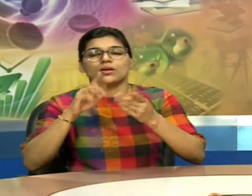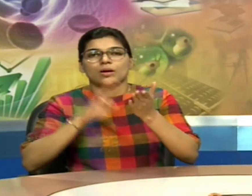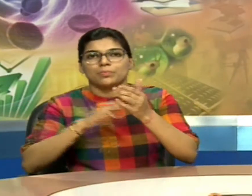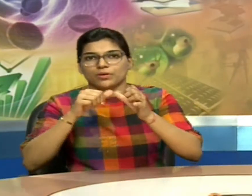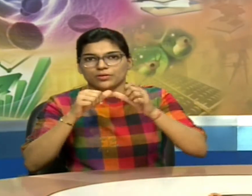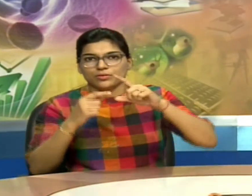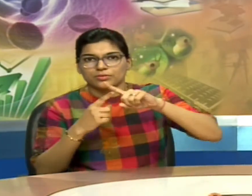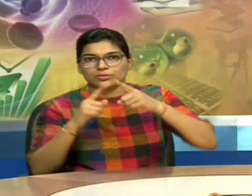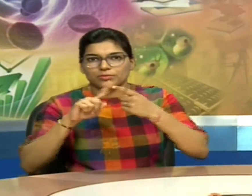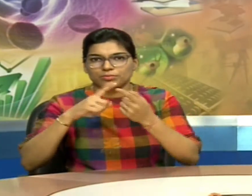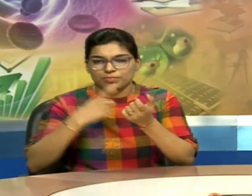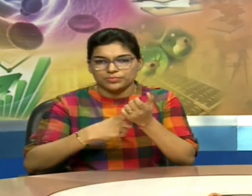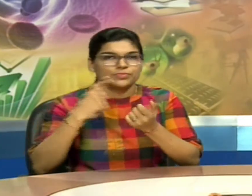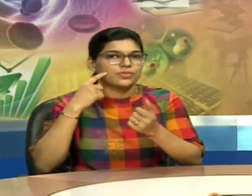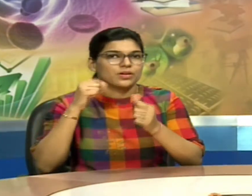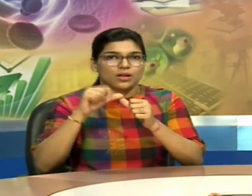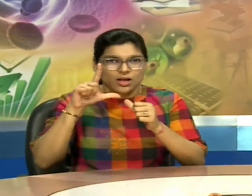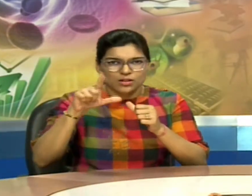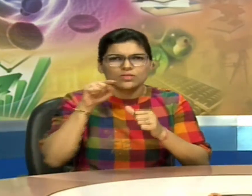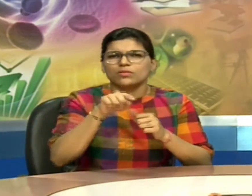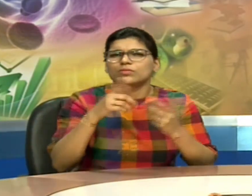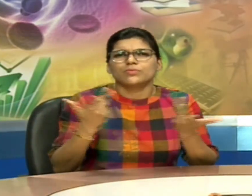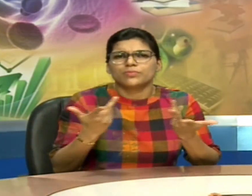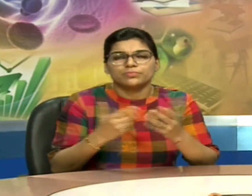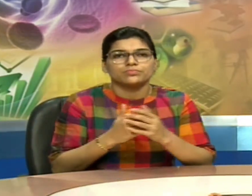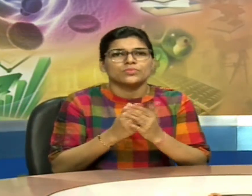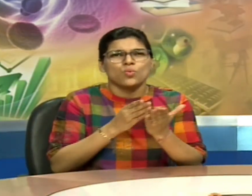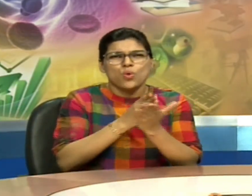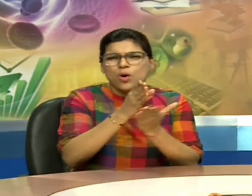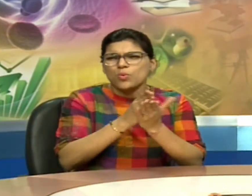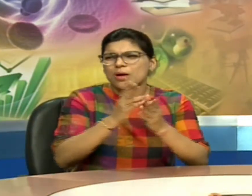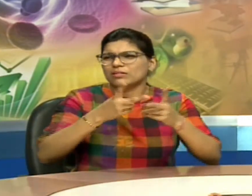we learned. Now, this one is biodegradable material.